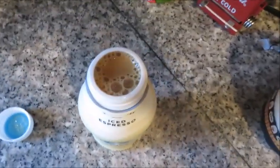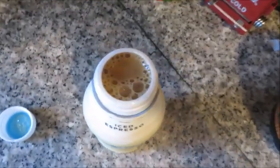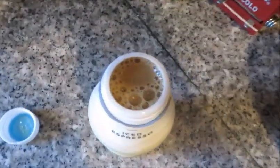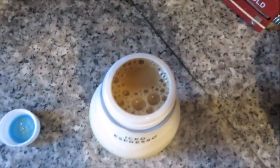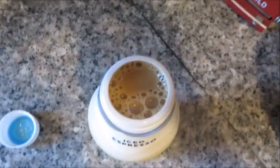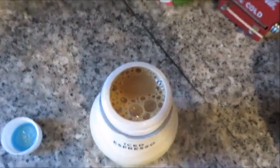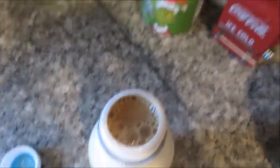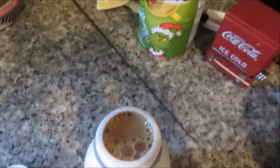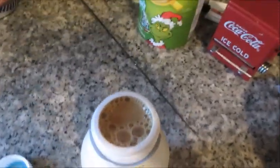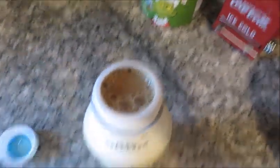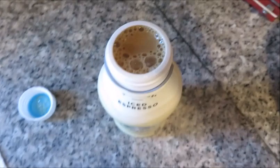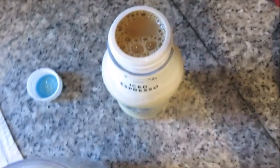how full that is.